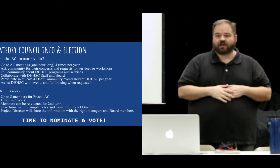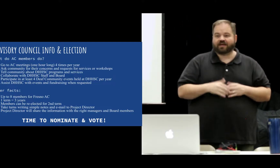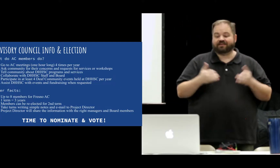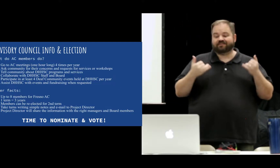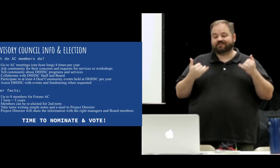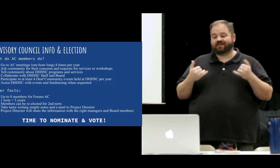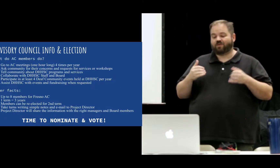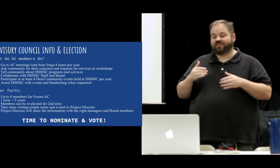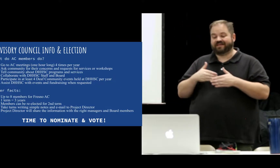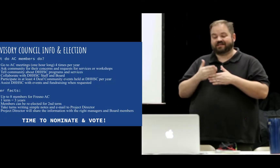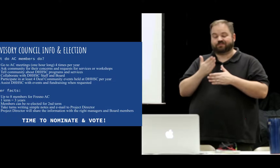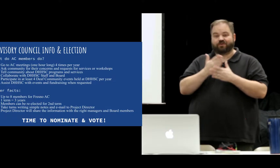that for you.